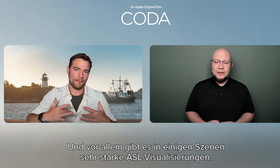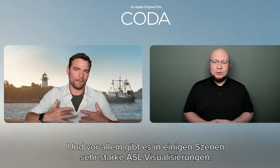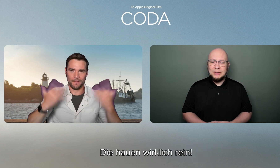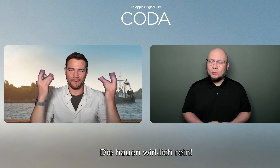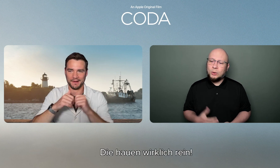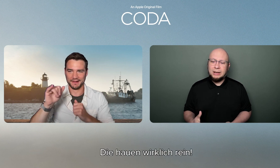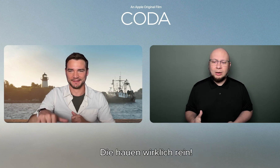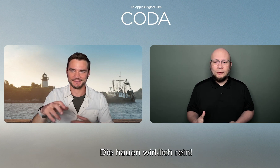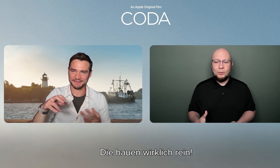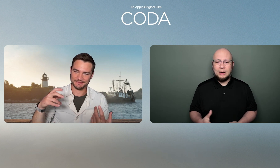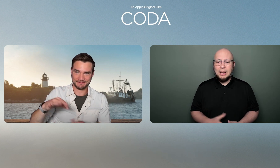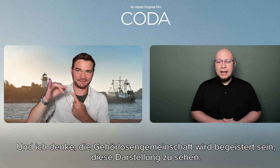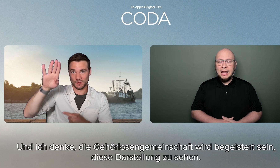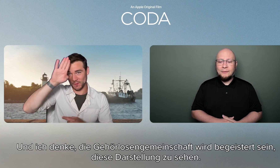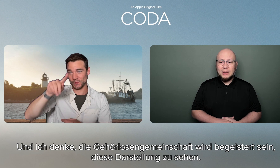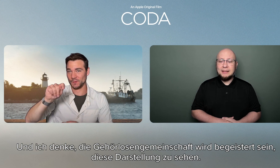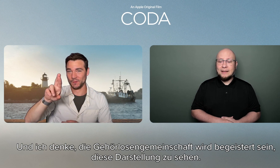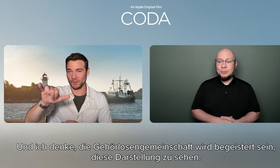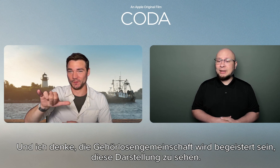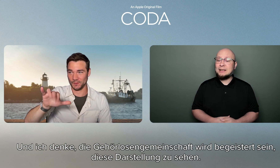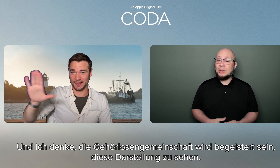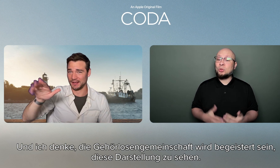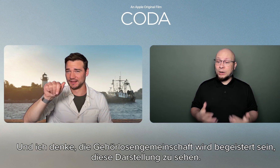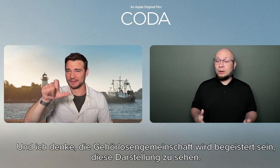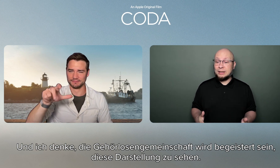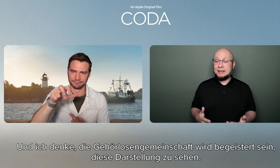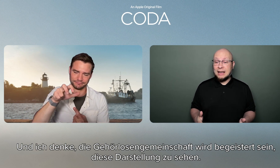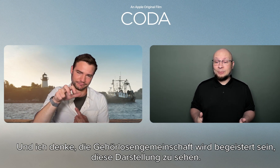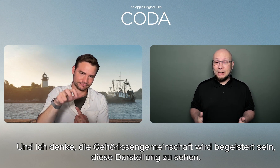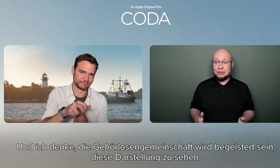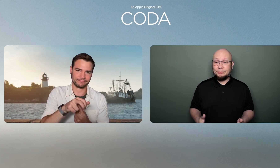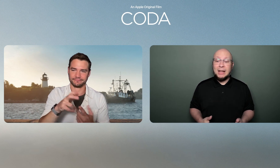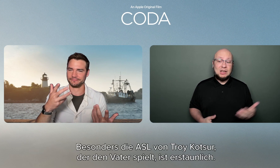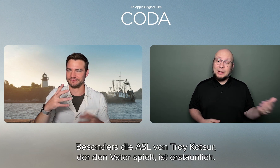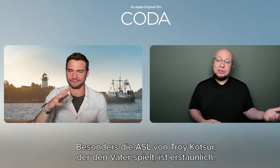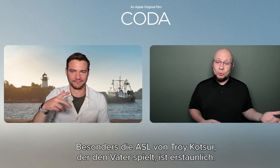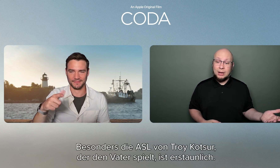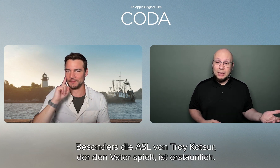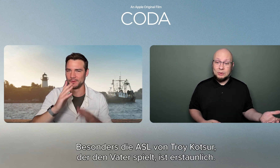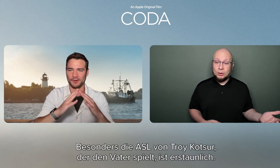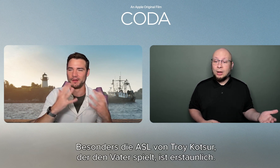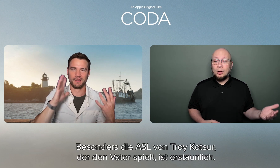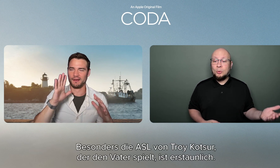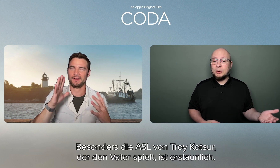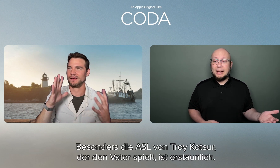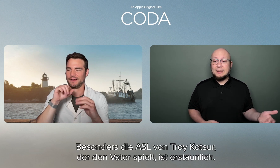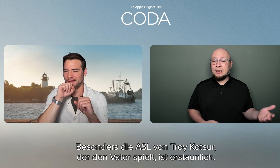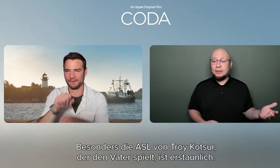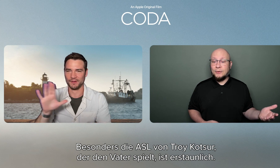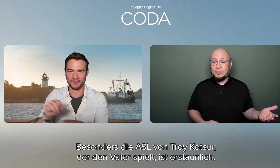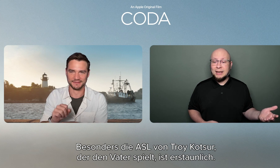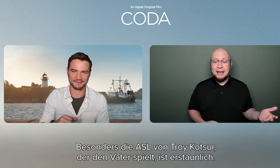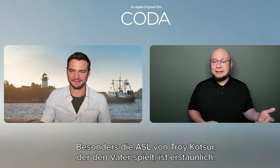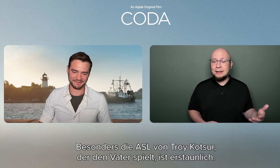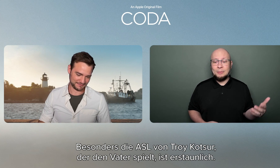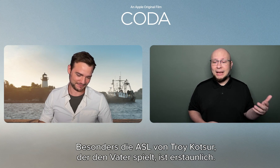ASL visuals. They really go for it. And I feel like the deaf community is going to be thrilled to see that depiction, especially Troy Kotsur, who plays the